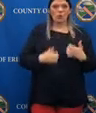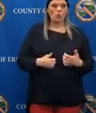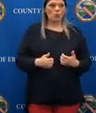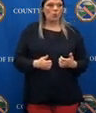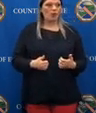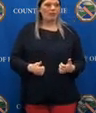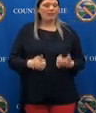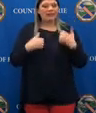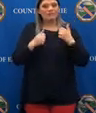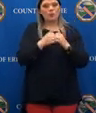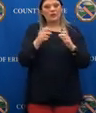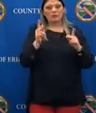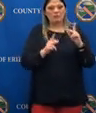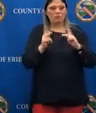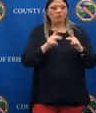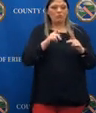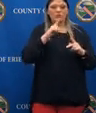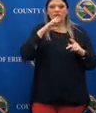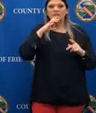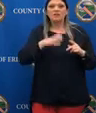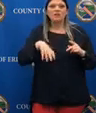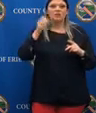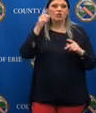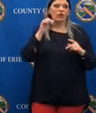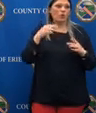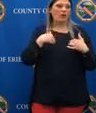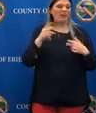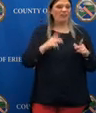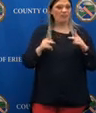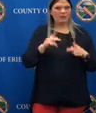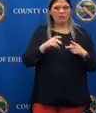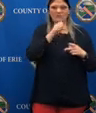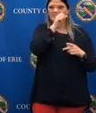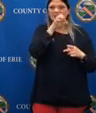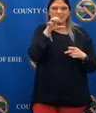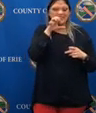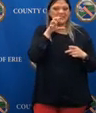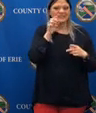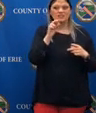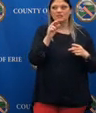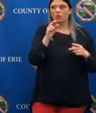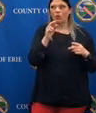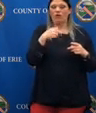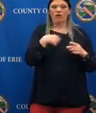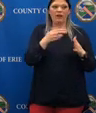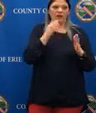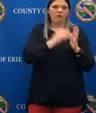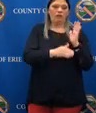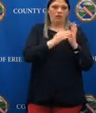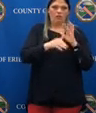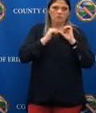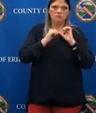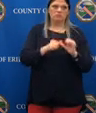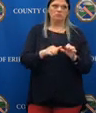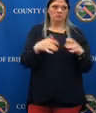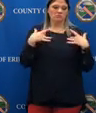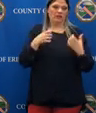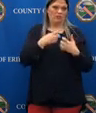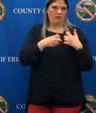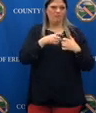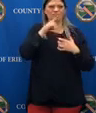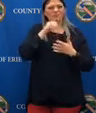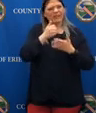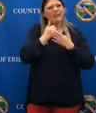people that are elderly or have people in your life that are seniors or have chronic health conditions, really help